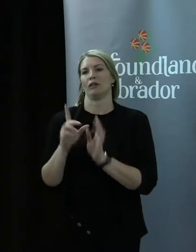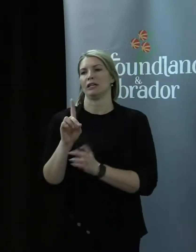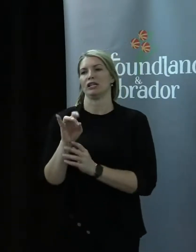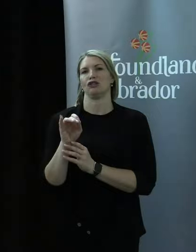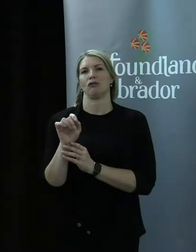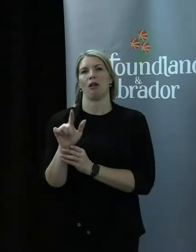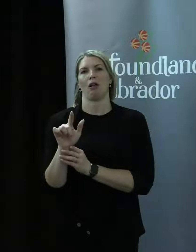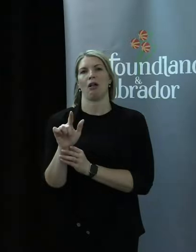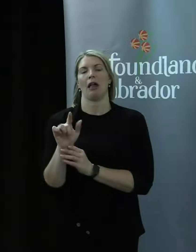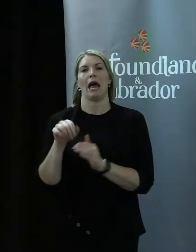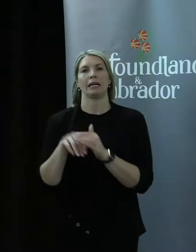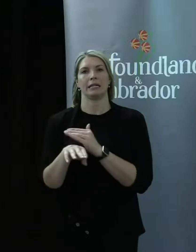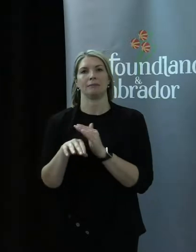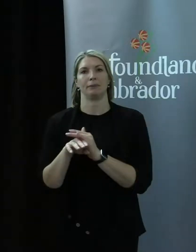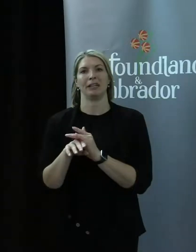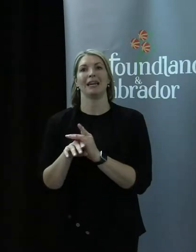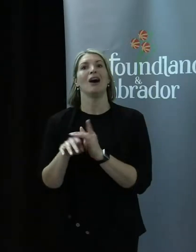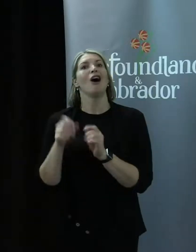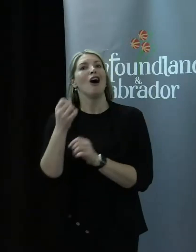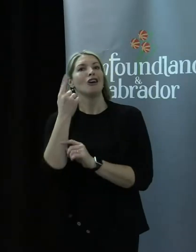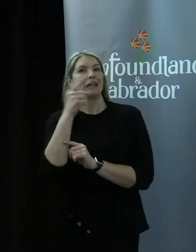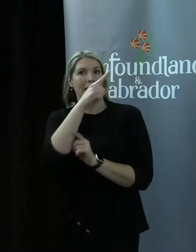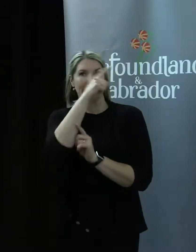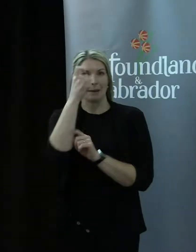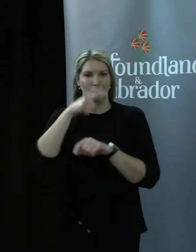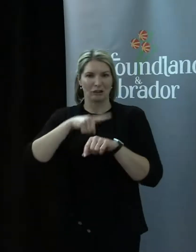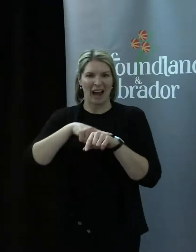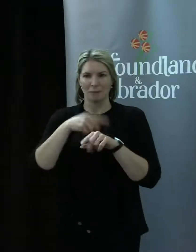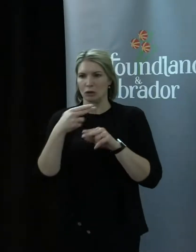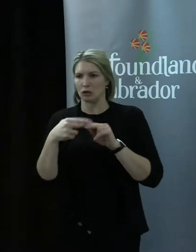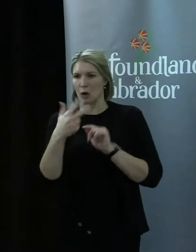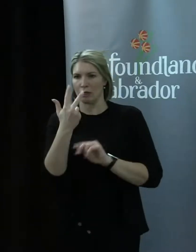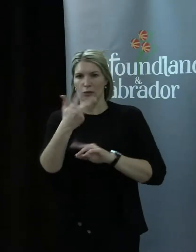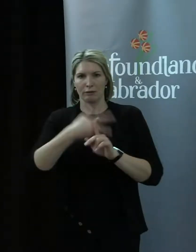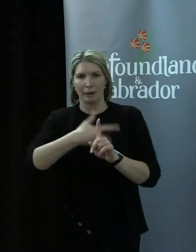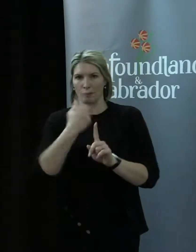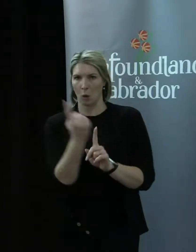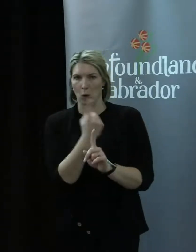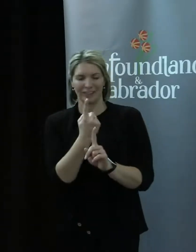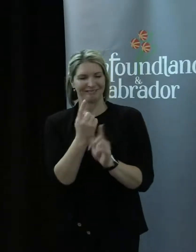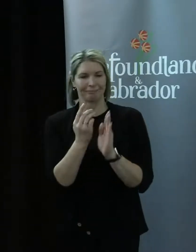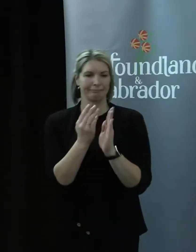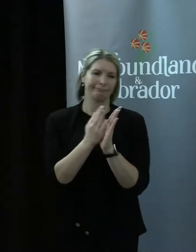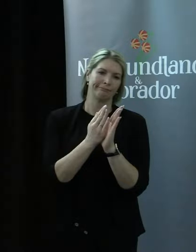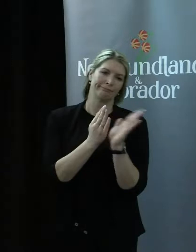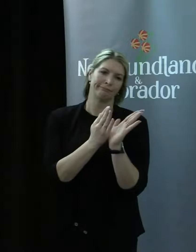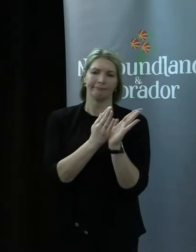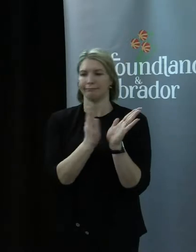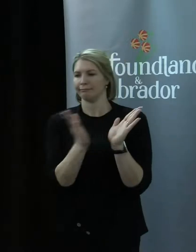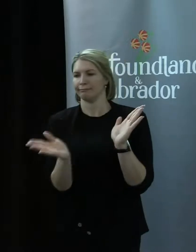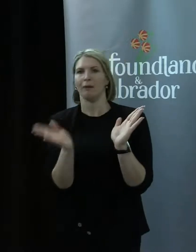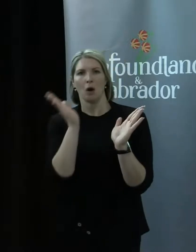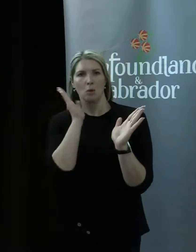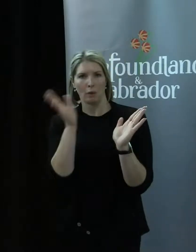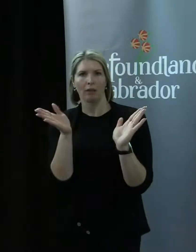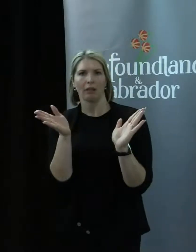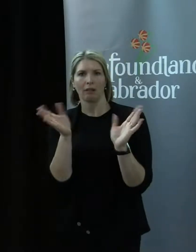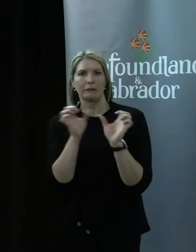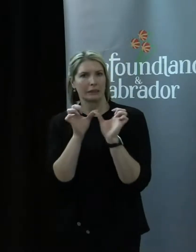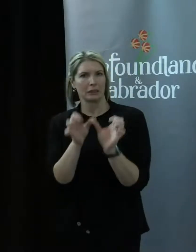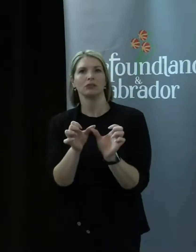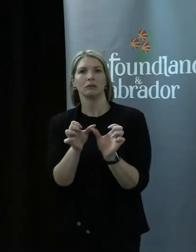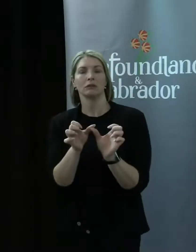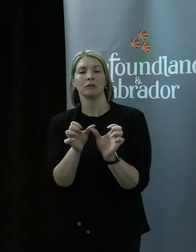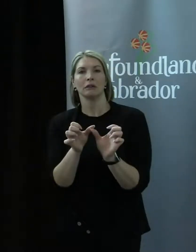our tourism season beyond what it presently is into a year-round destination. In achieving